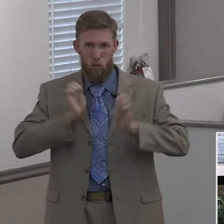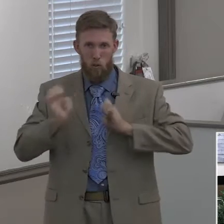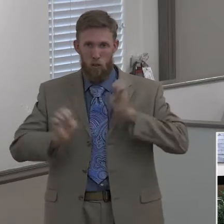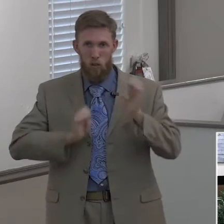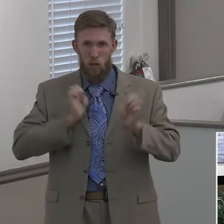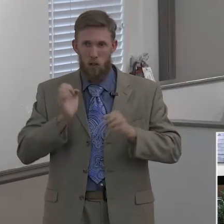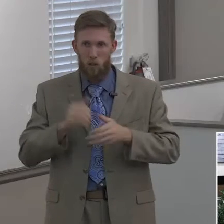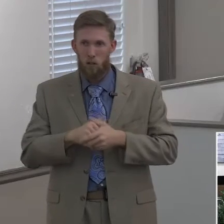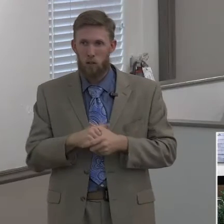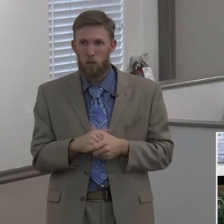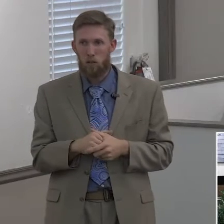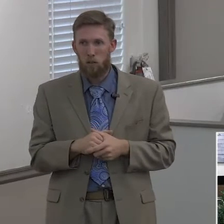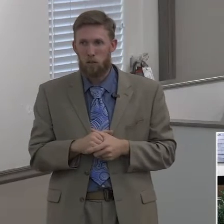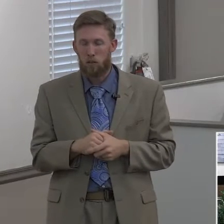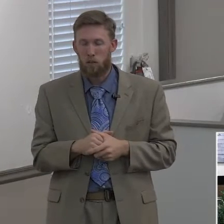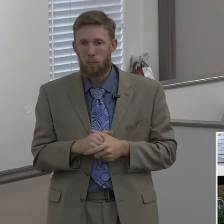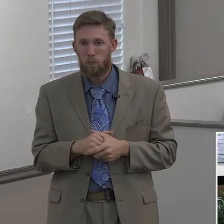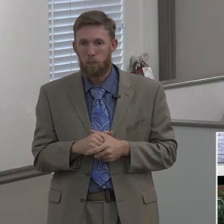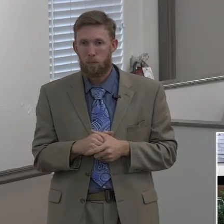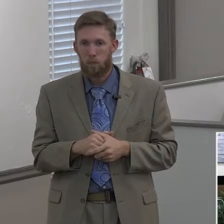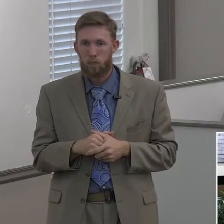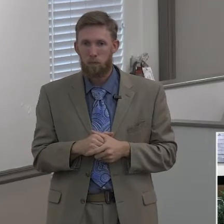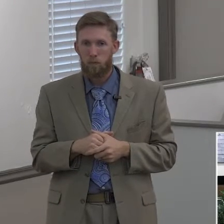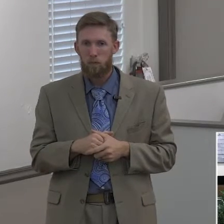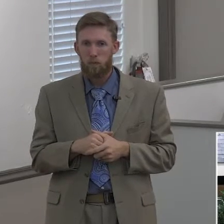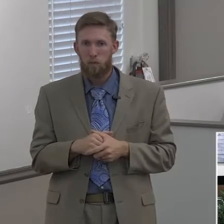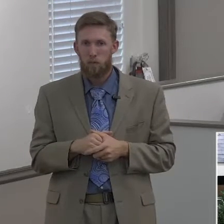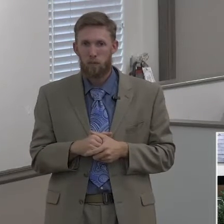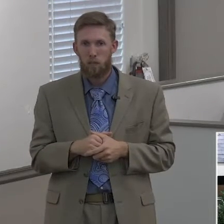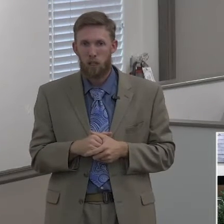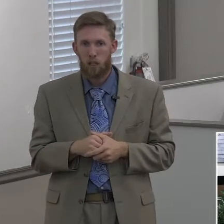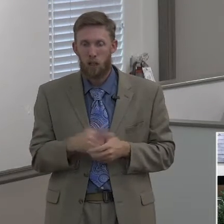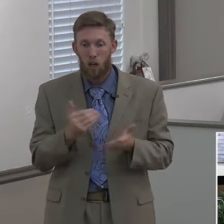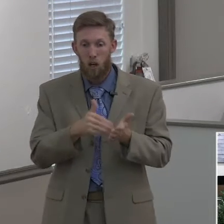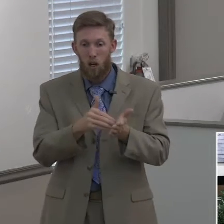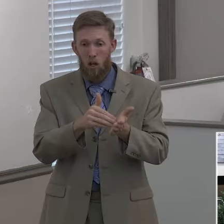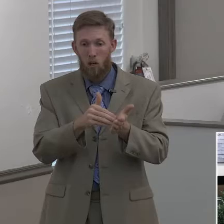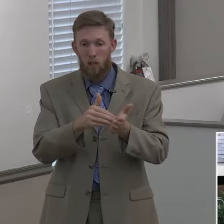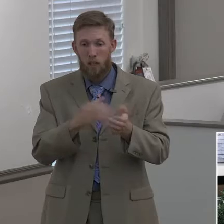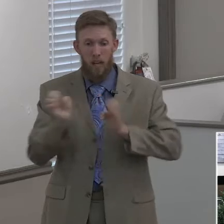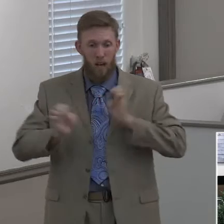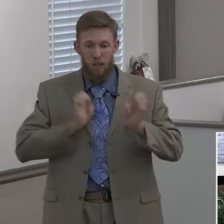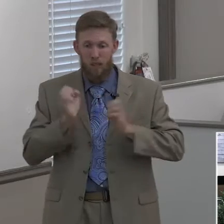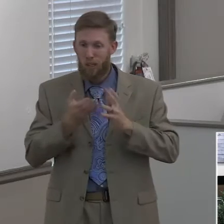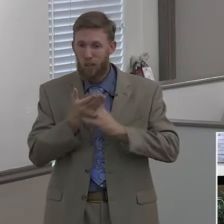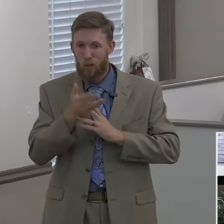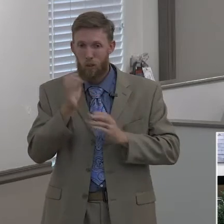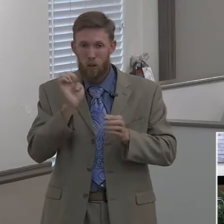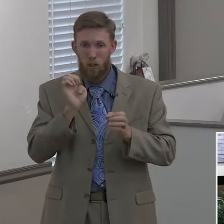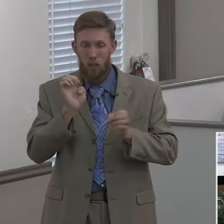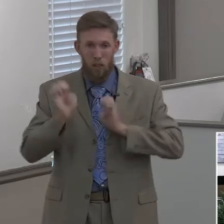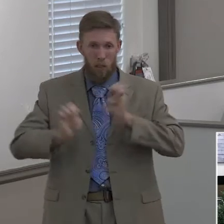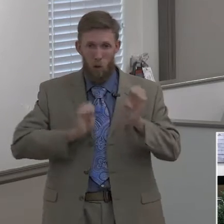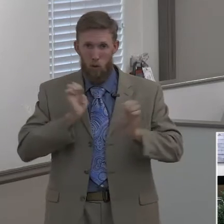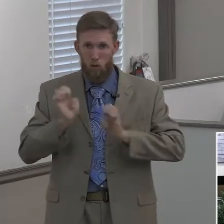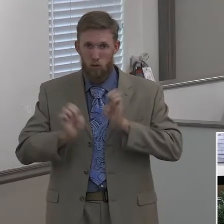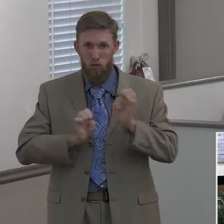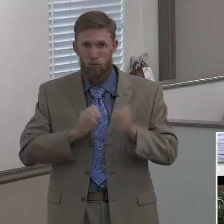Okay? Everything is running through the emotion pit. You know? So in essence,